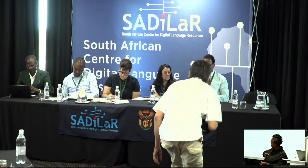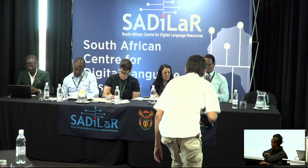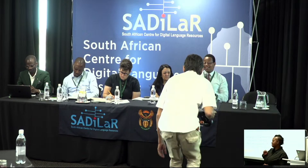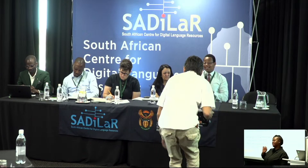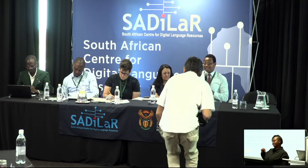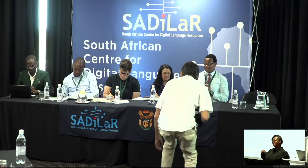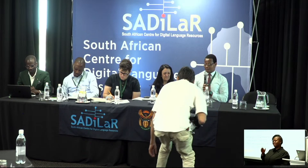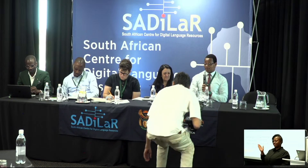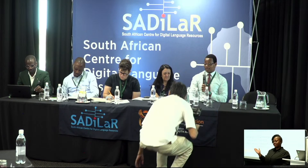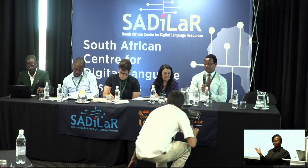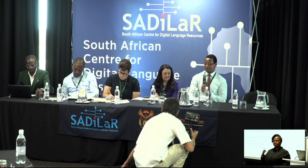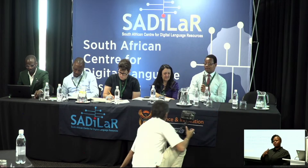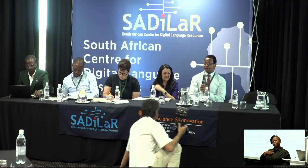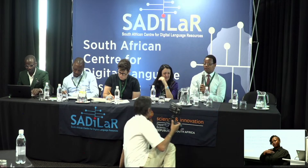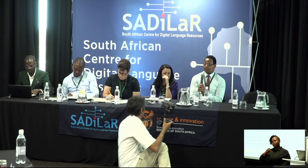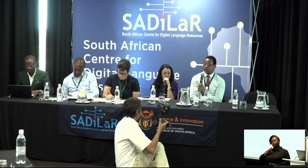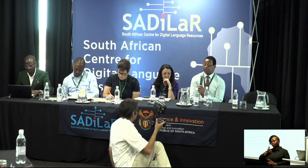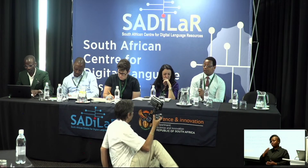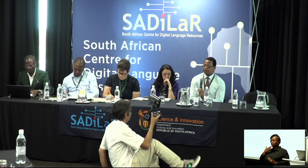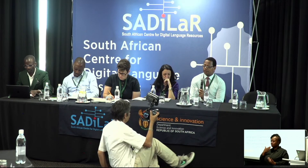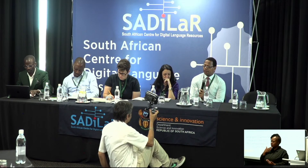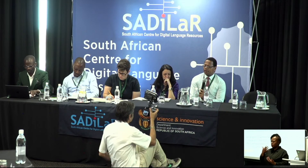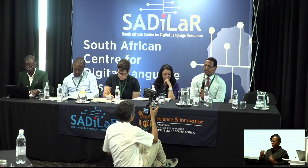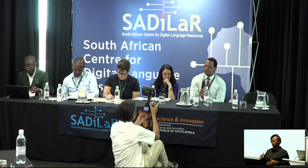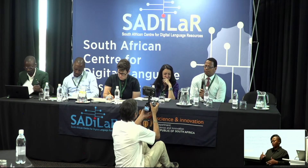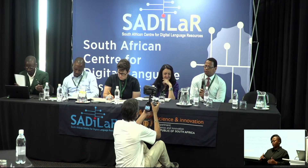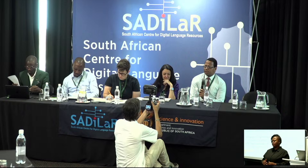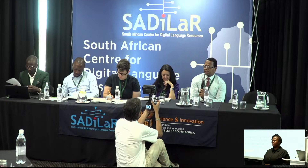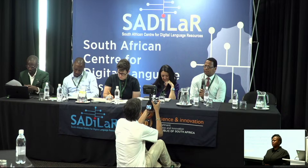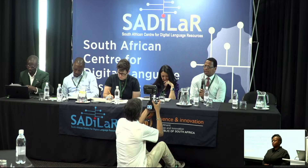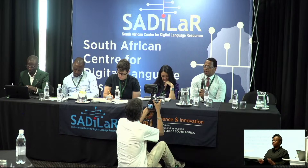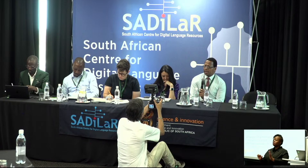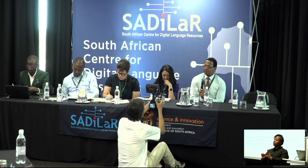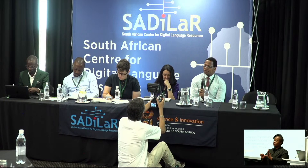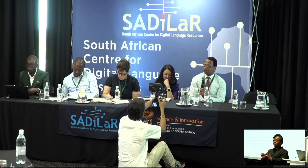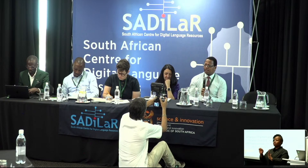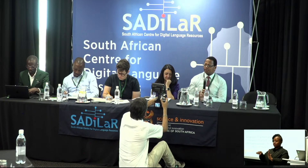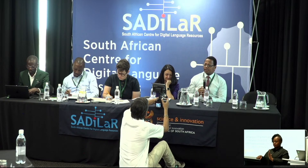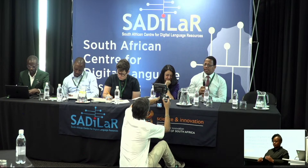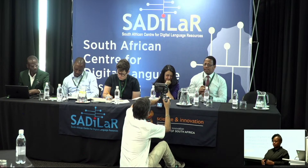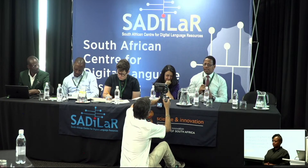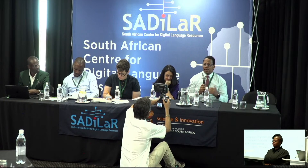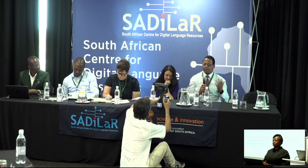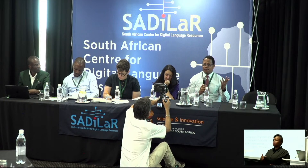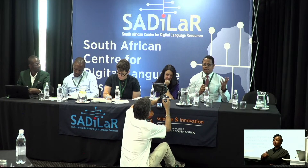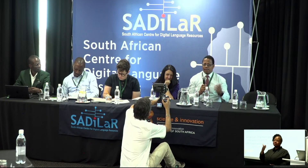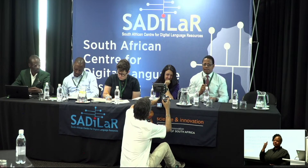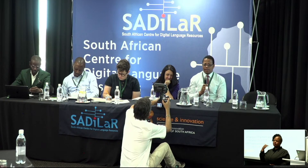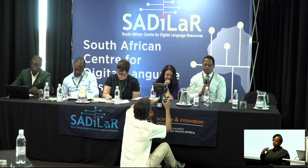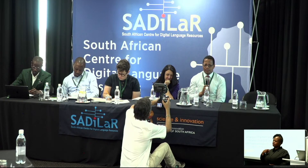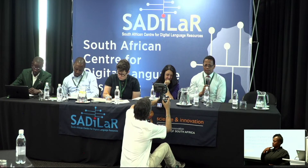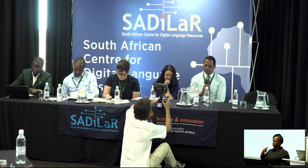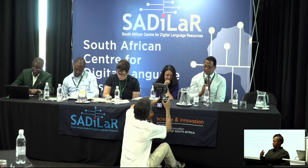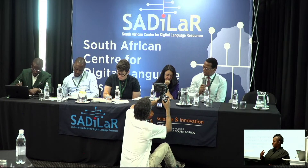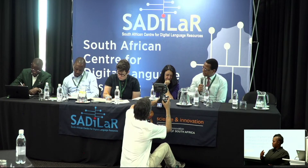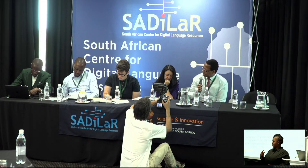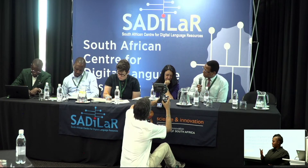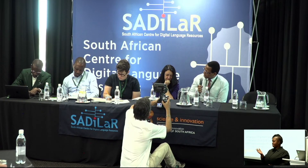Indeed. Thanks, Karen, for that. Very instructive, very important. I have said at